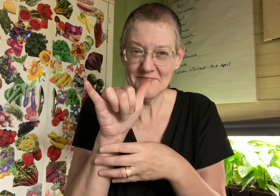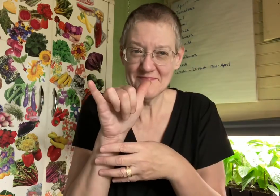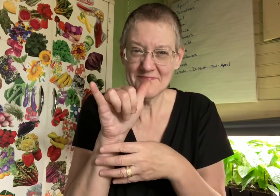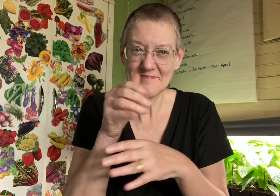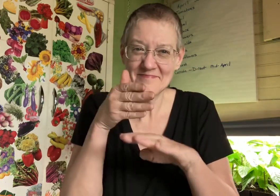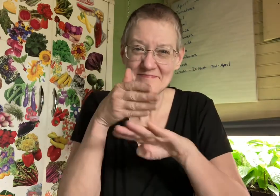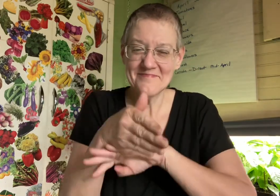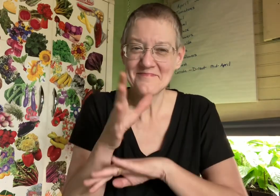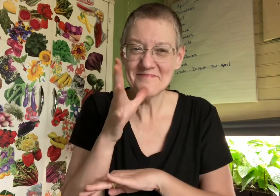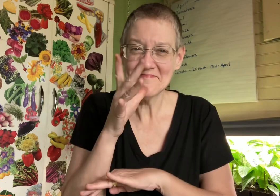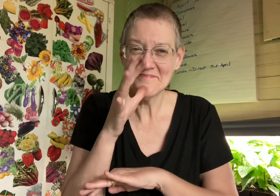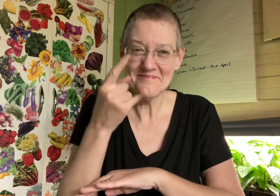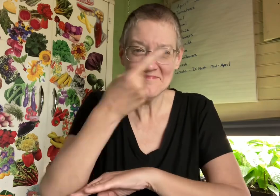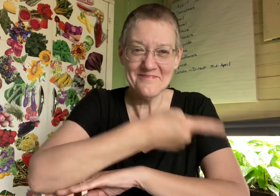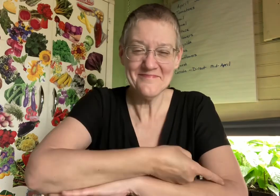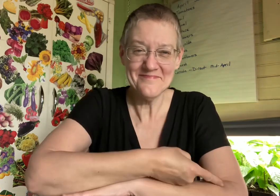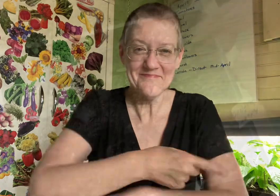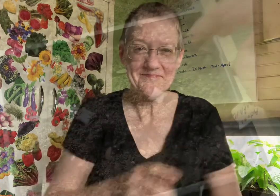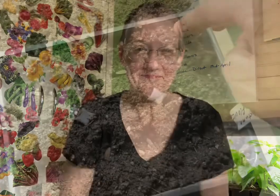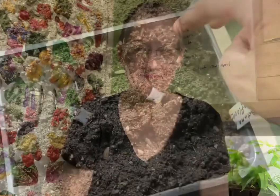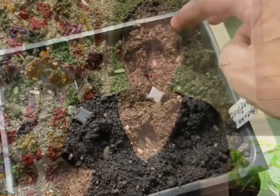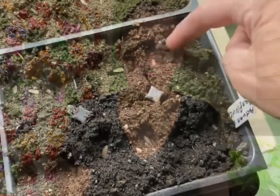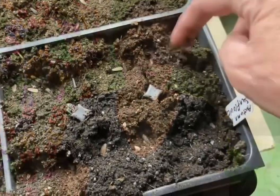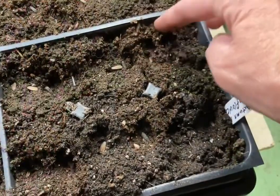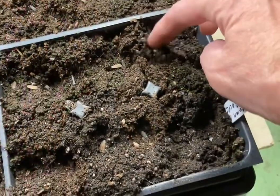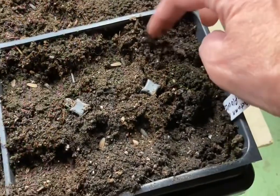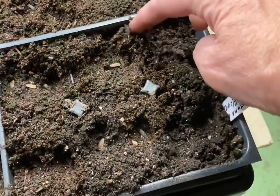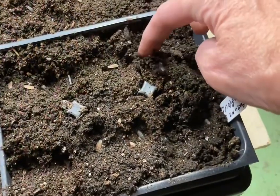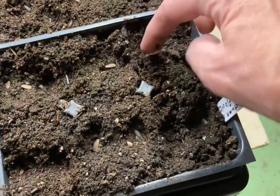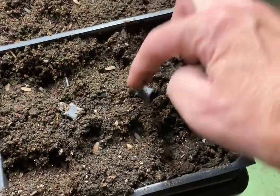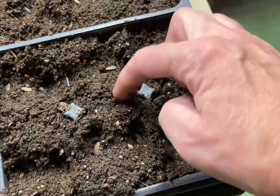mid-May or after Mother's Day.